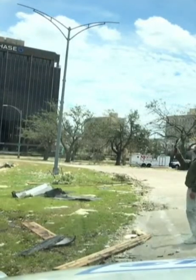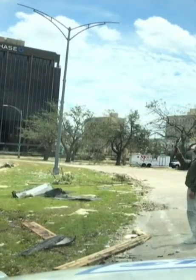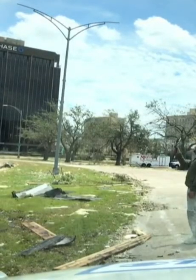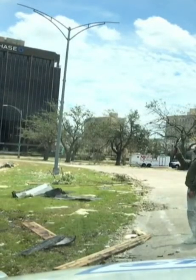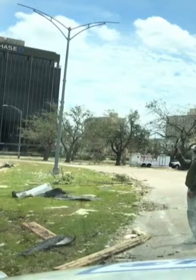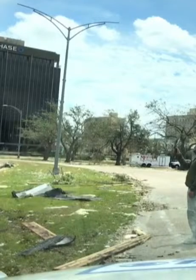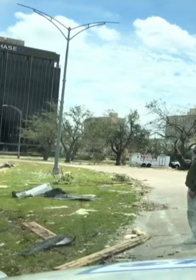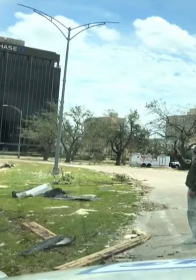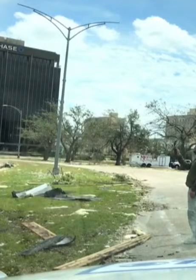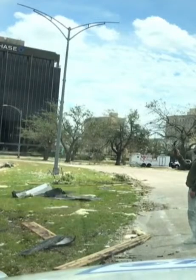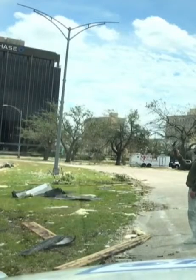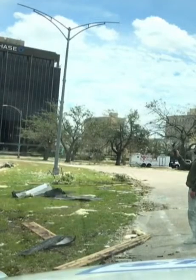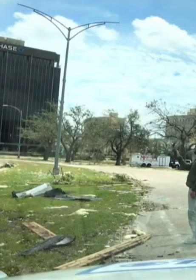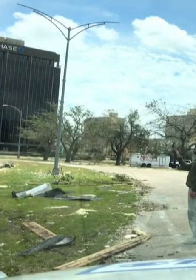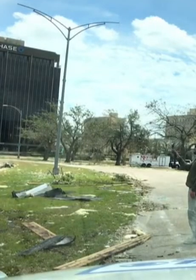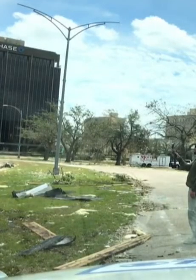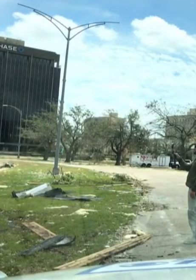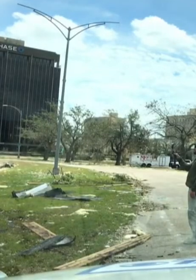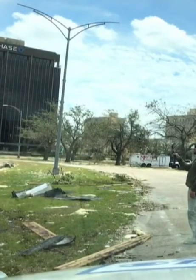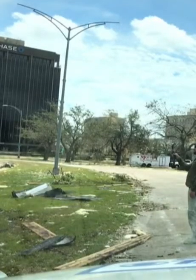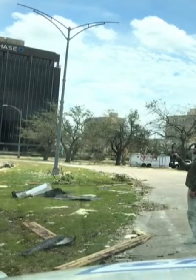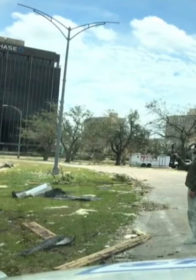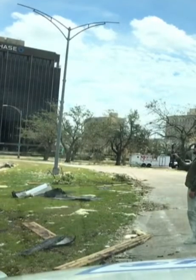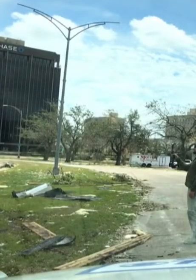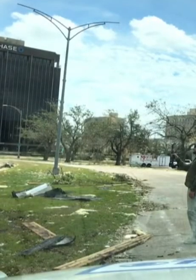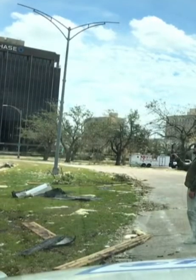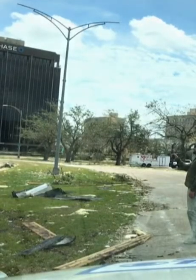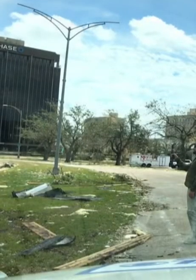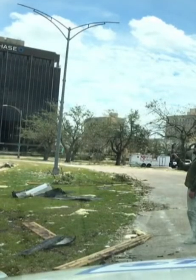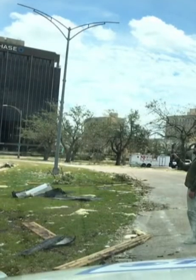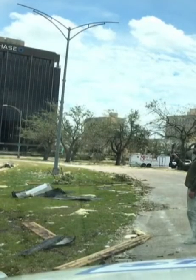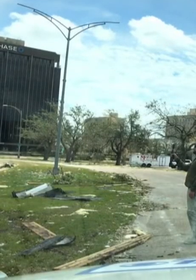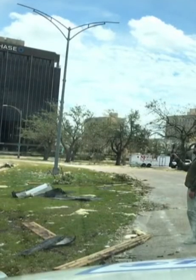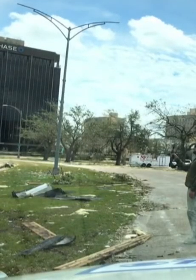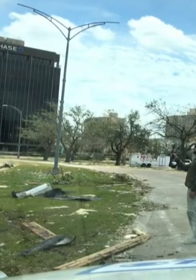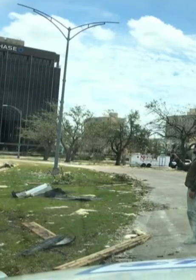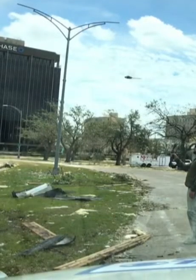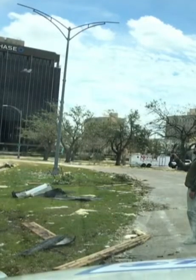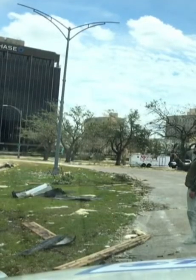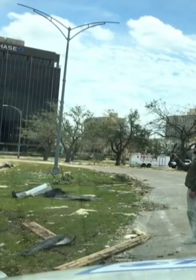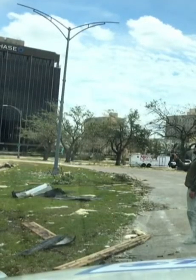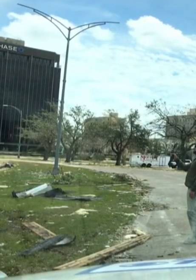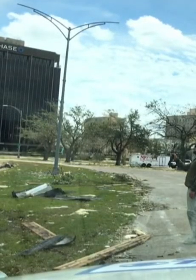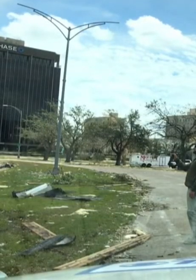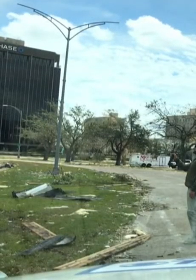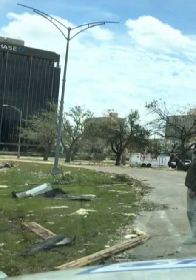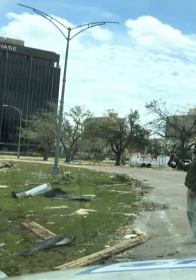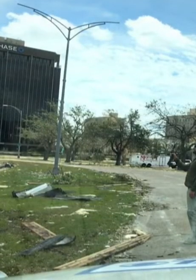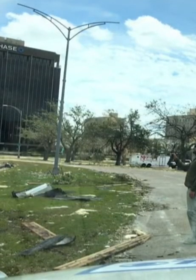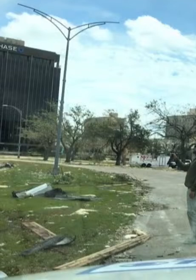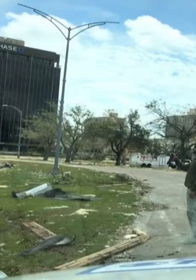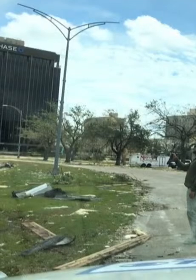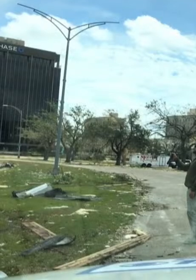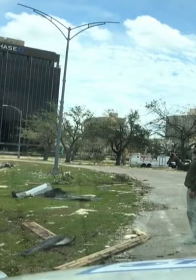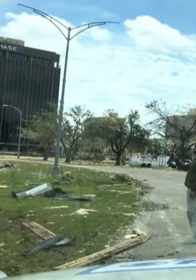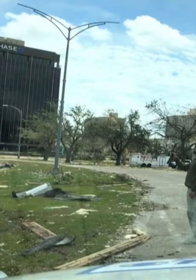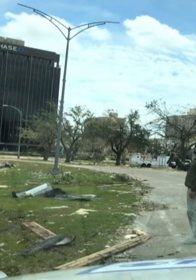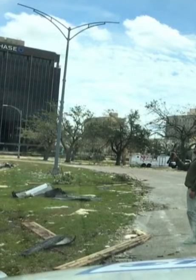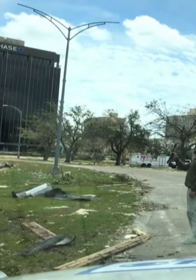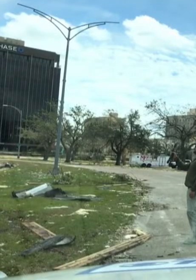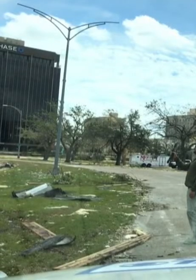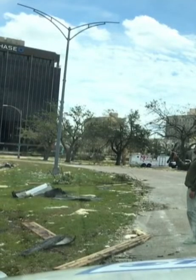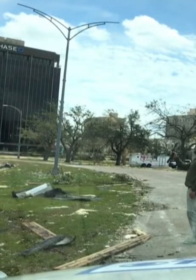It's hard to say if people are on the street here are residents or people coming in to respond as volunteers to help.